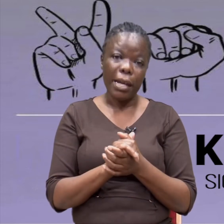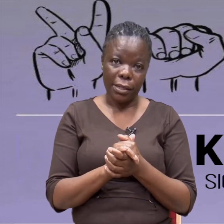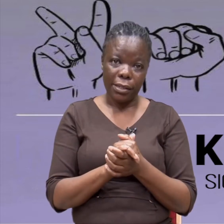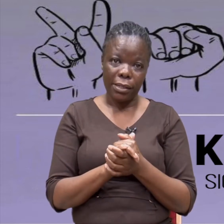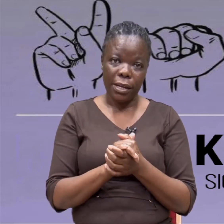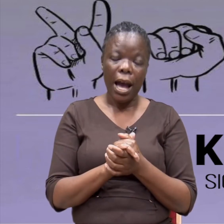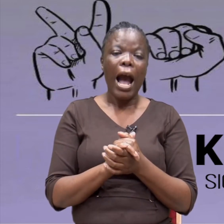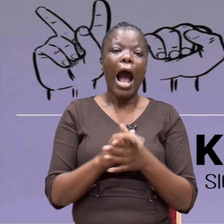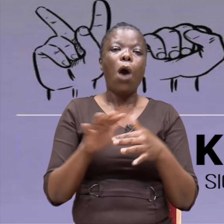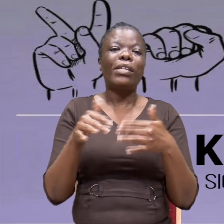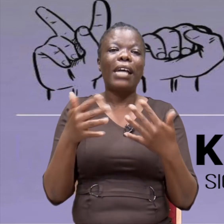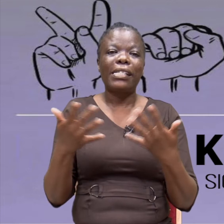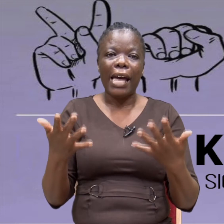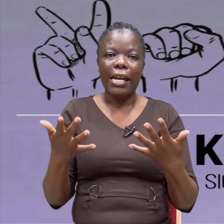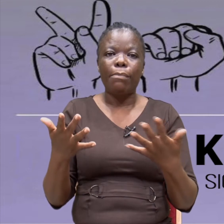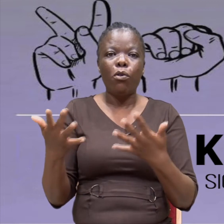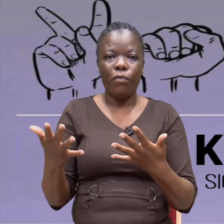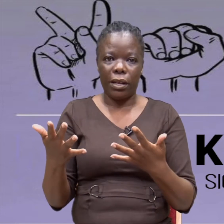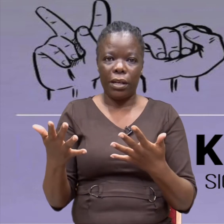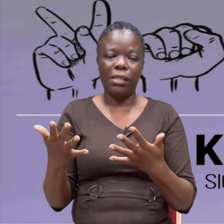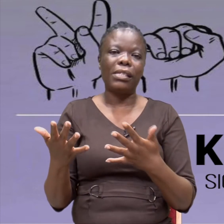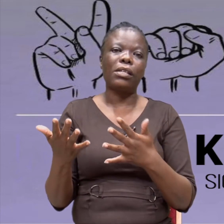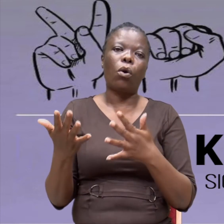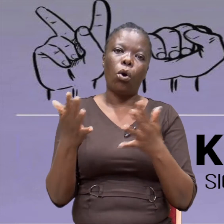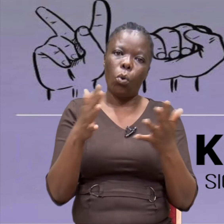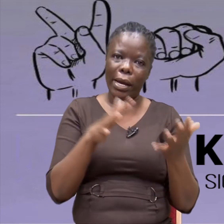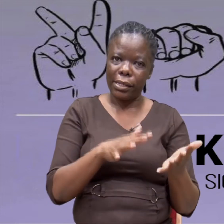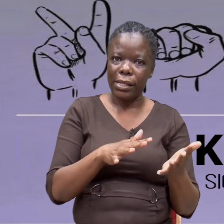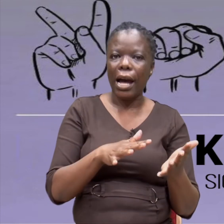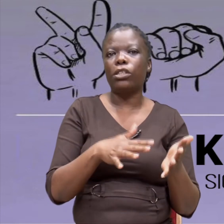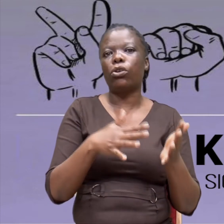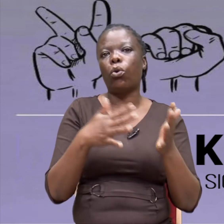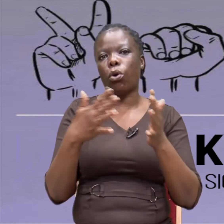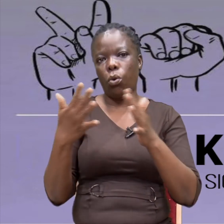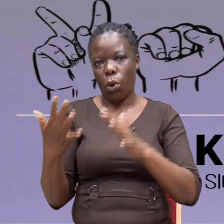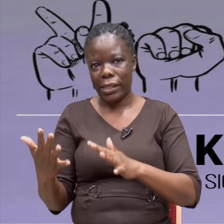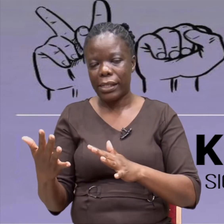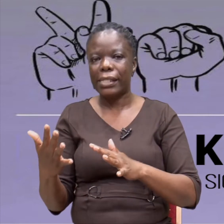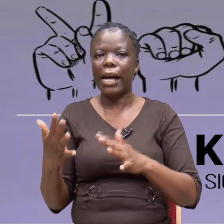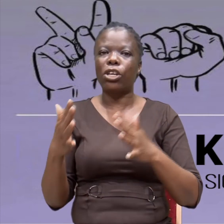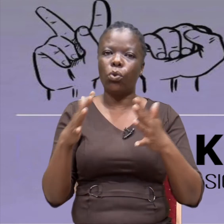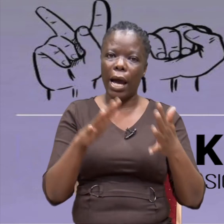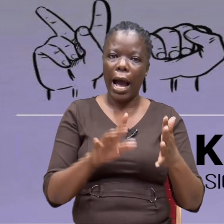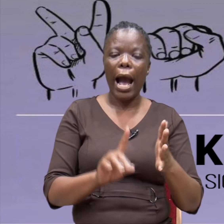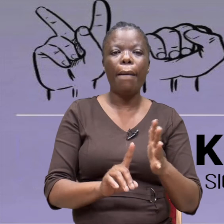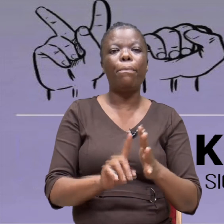means how is that sign moving? Is it clockwise, anti-clockwise, circular,